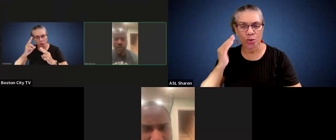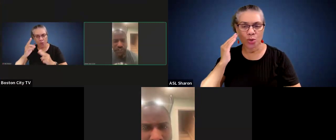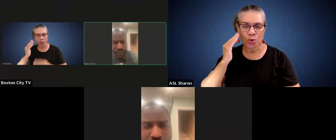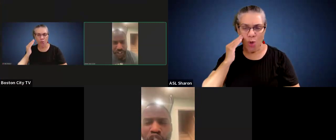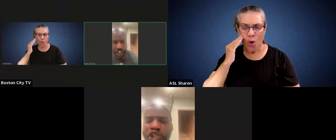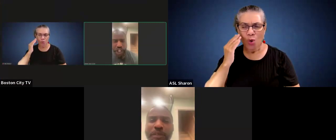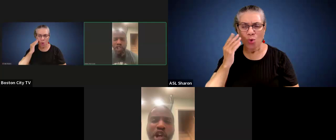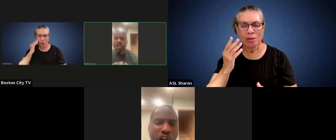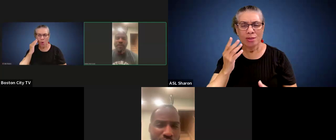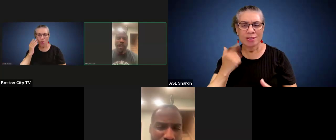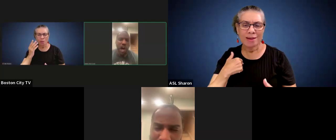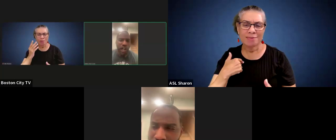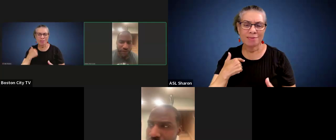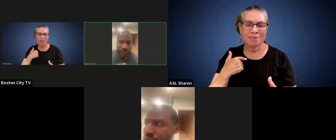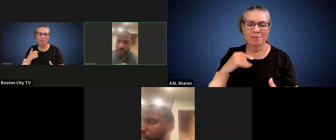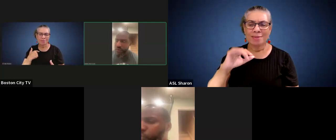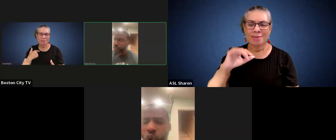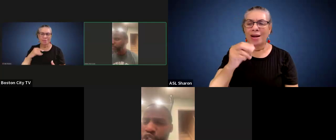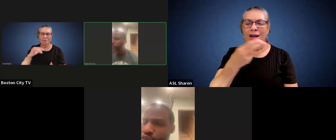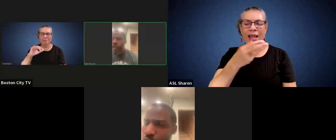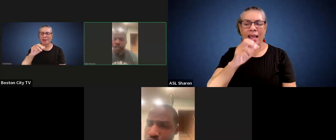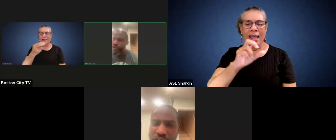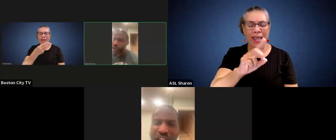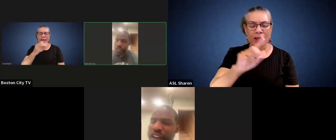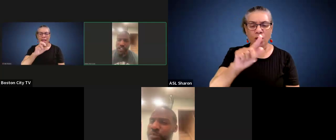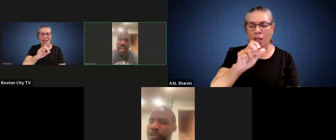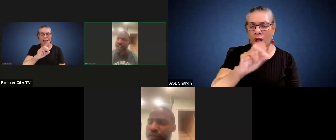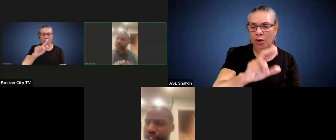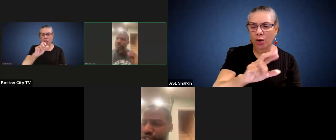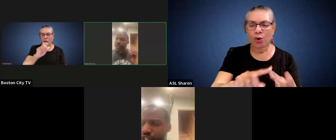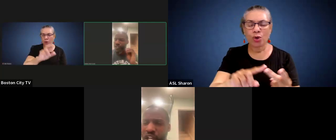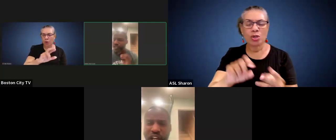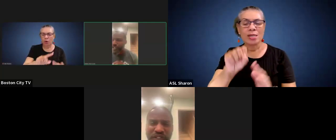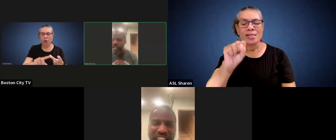Itonis, Sherman Hart, Tony DeRocha. I have the